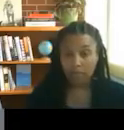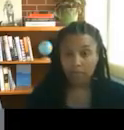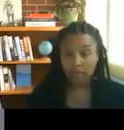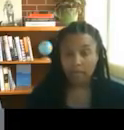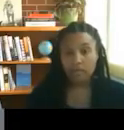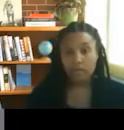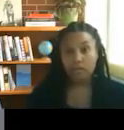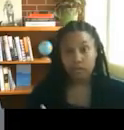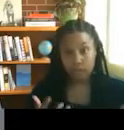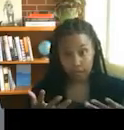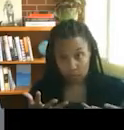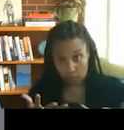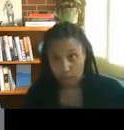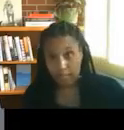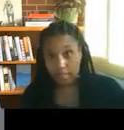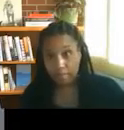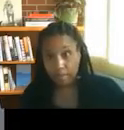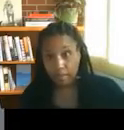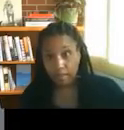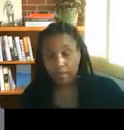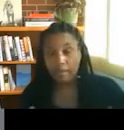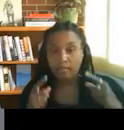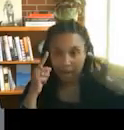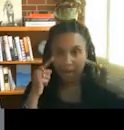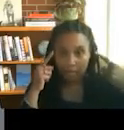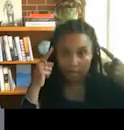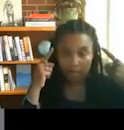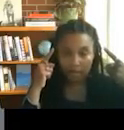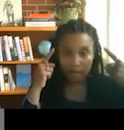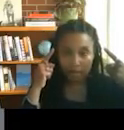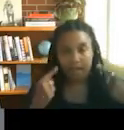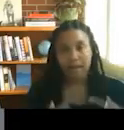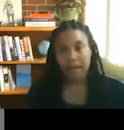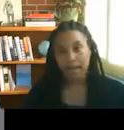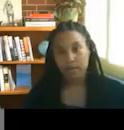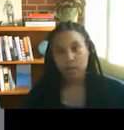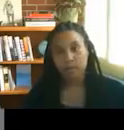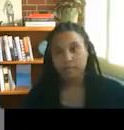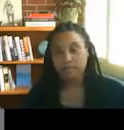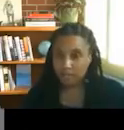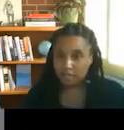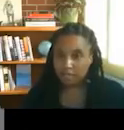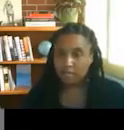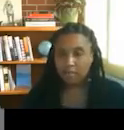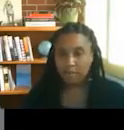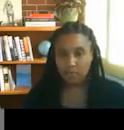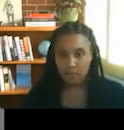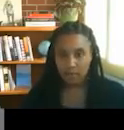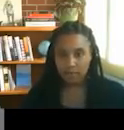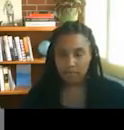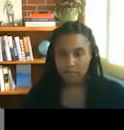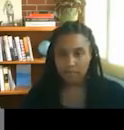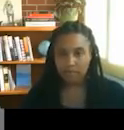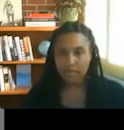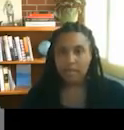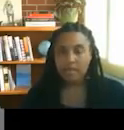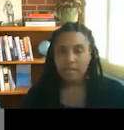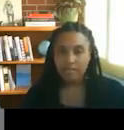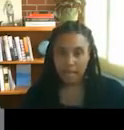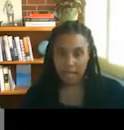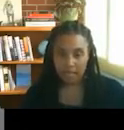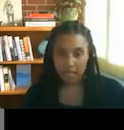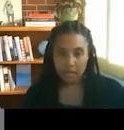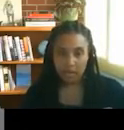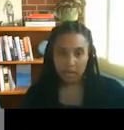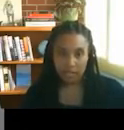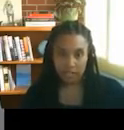up. So if you want something, my eyebrows go up and my eyes open up just a little bit more. If